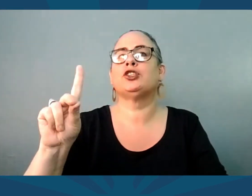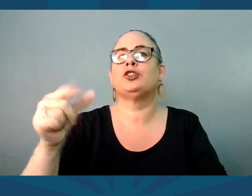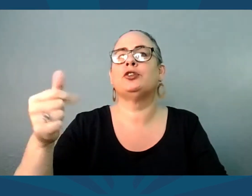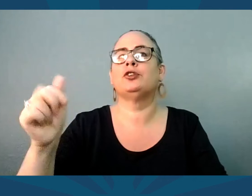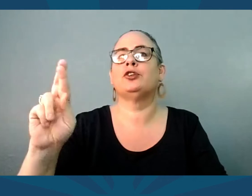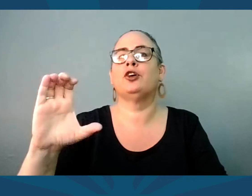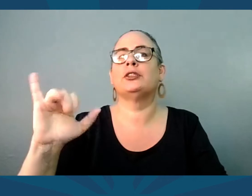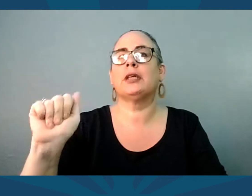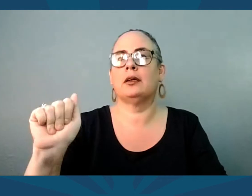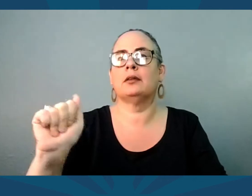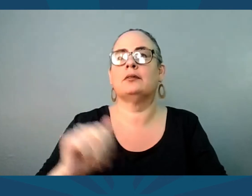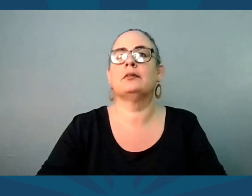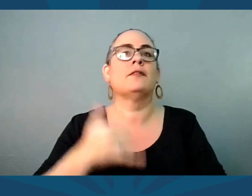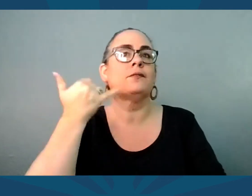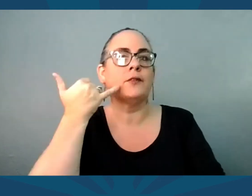Richard Garcia,